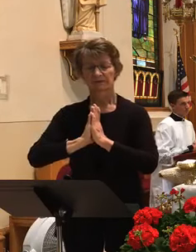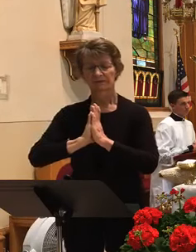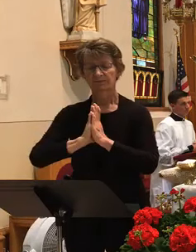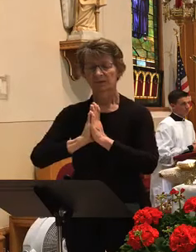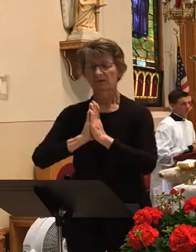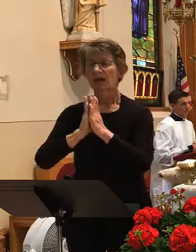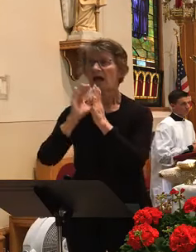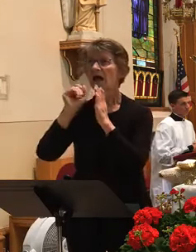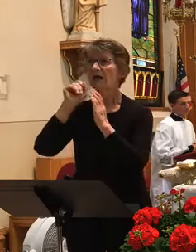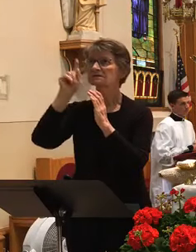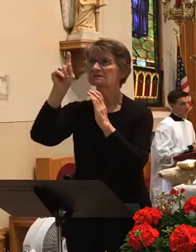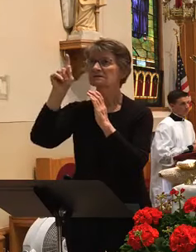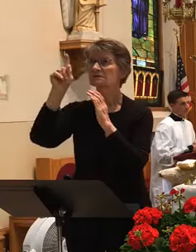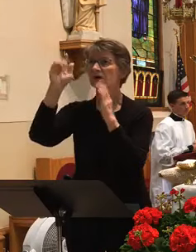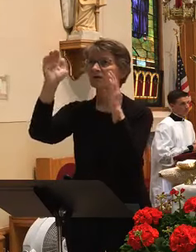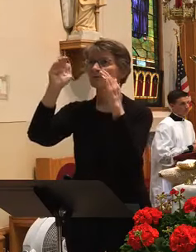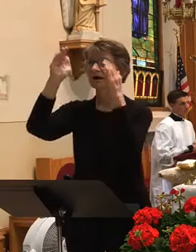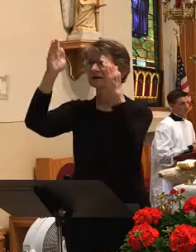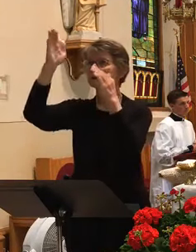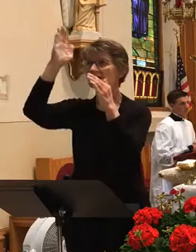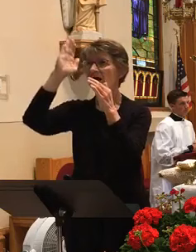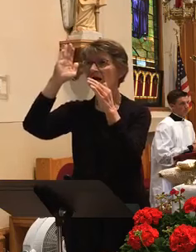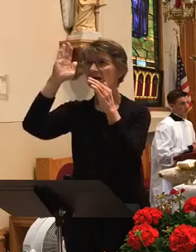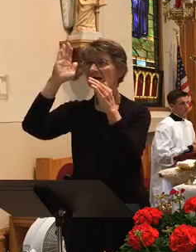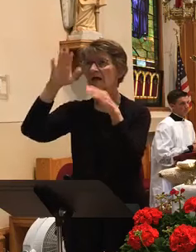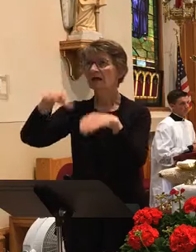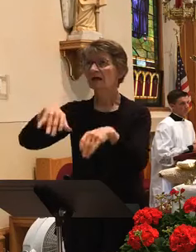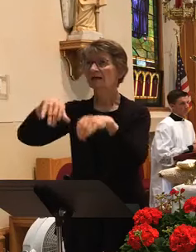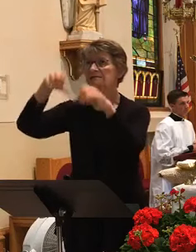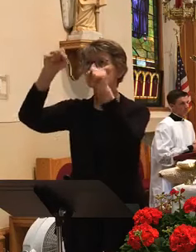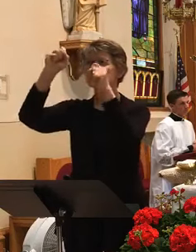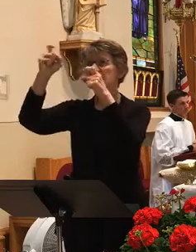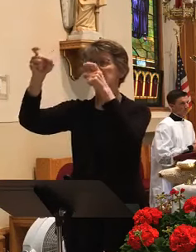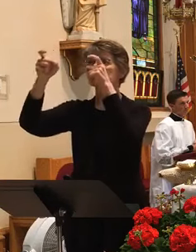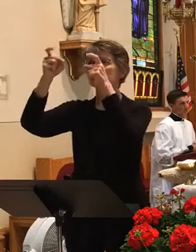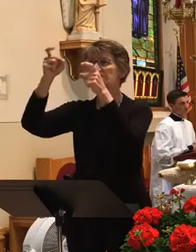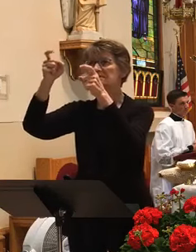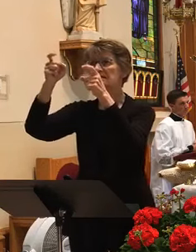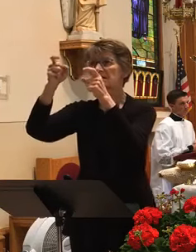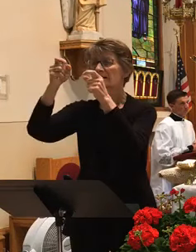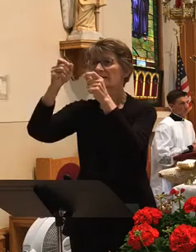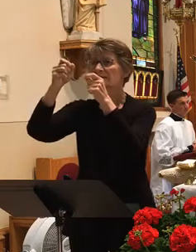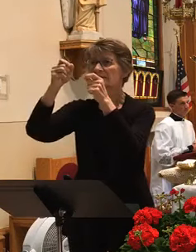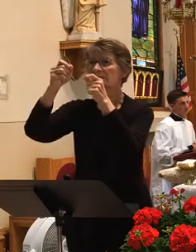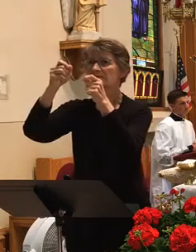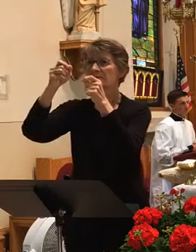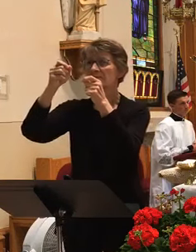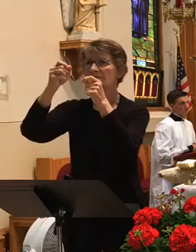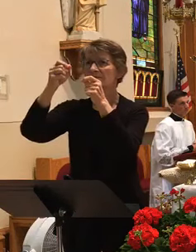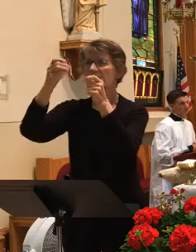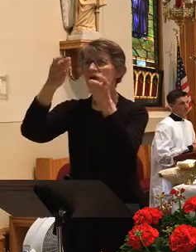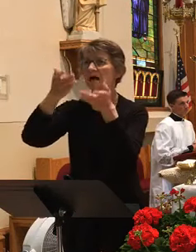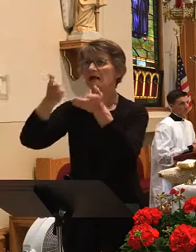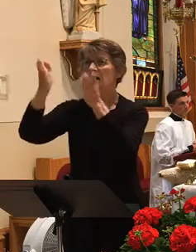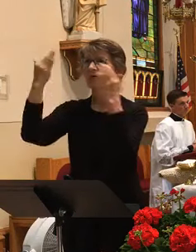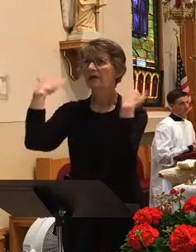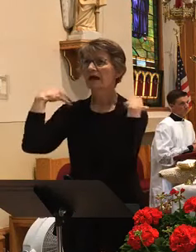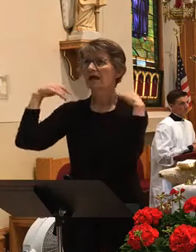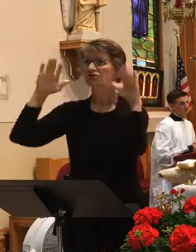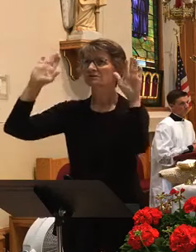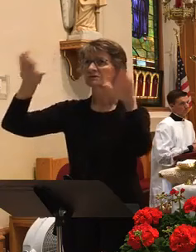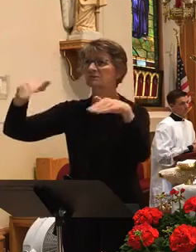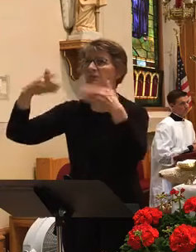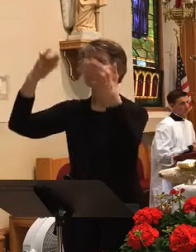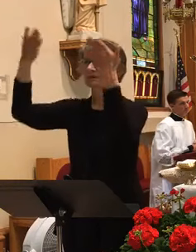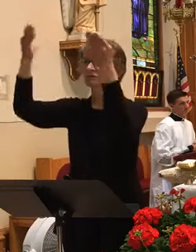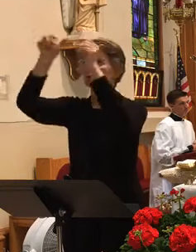we ask you, Almighty God, command that these gifts be borne by the hands of your holy angel to your altar on high, in the sight